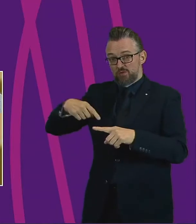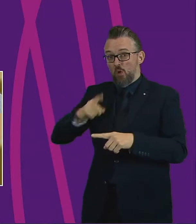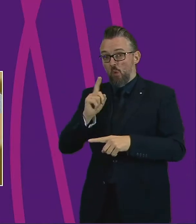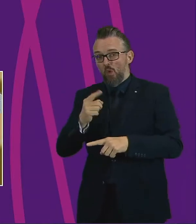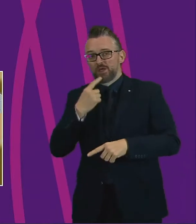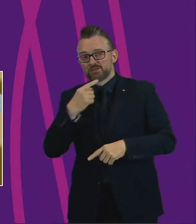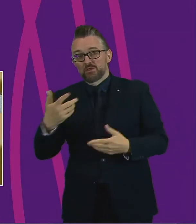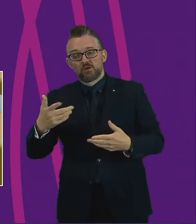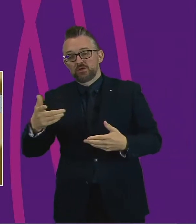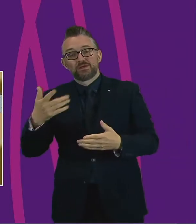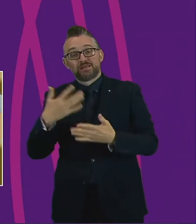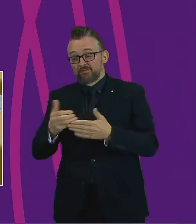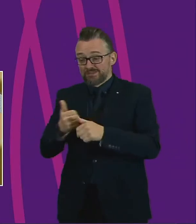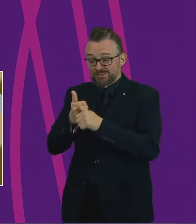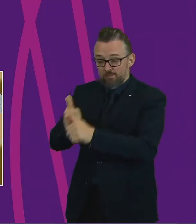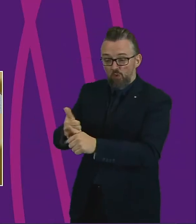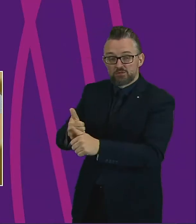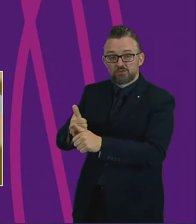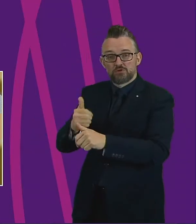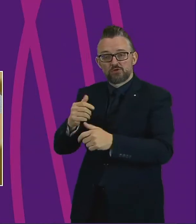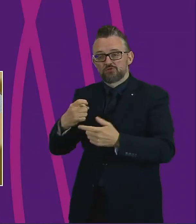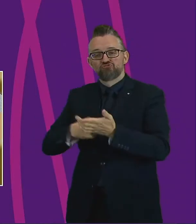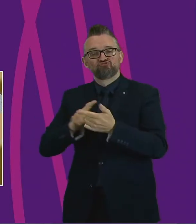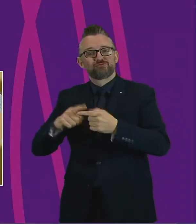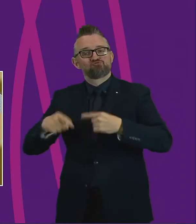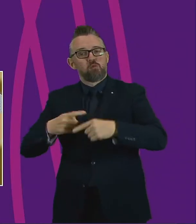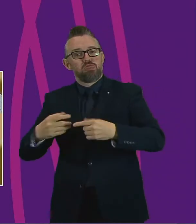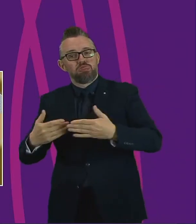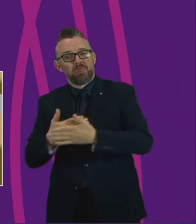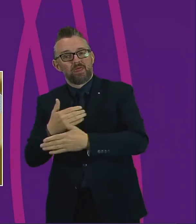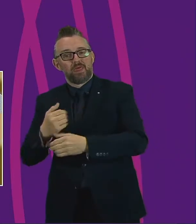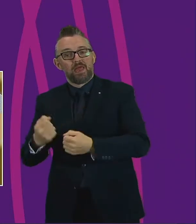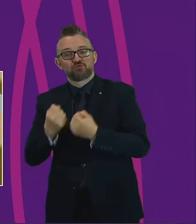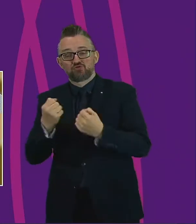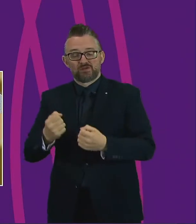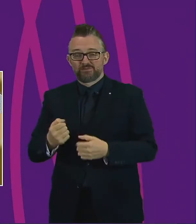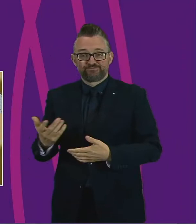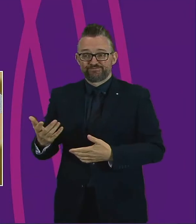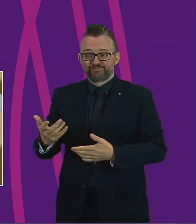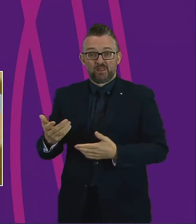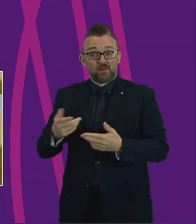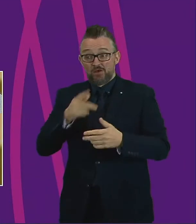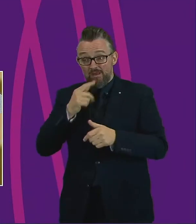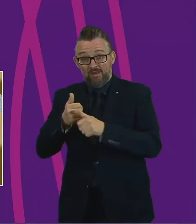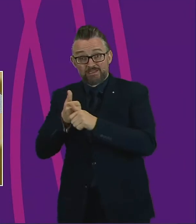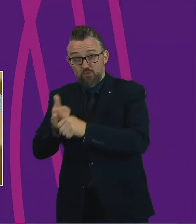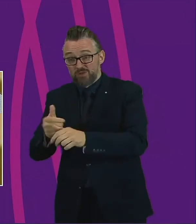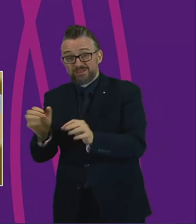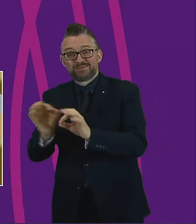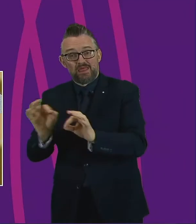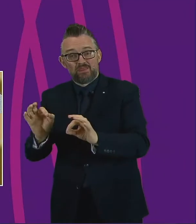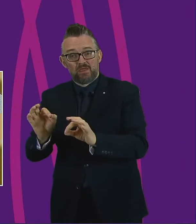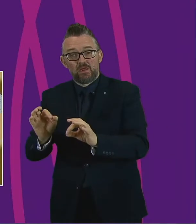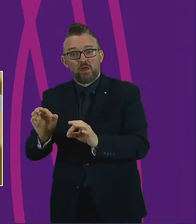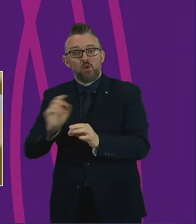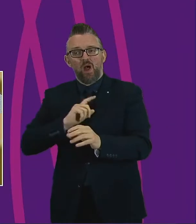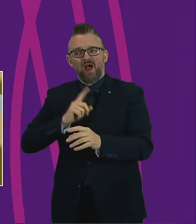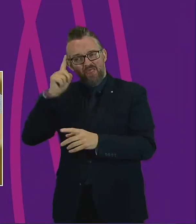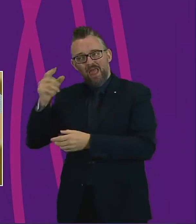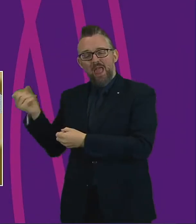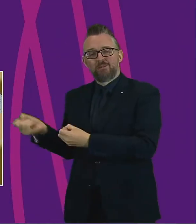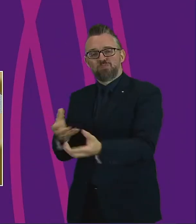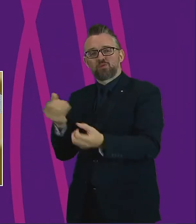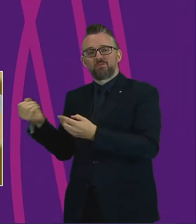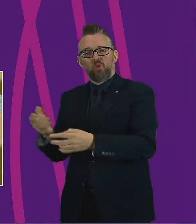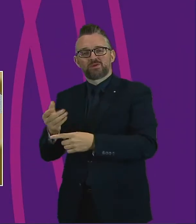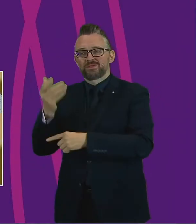Scottish renewable energy industry means those jobs will not materialise as turbines and other gear are just imported. Will the First